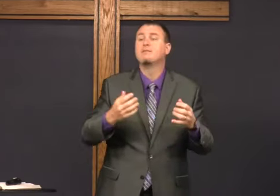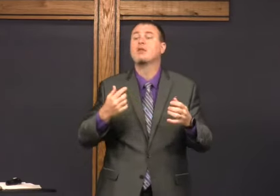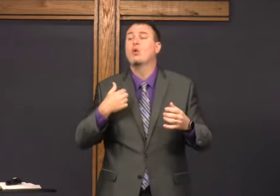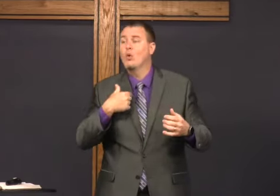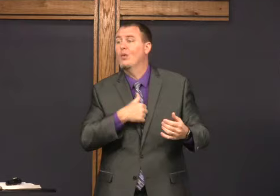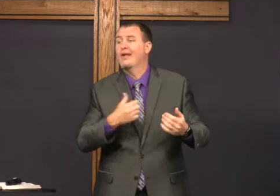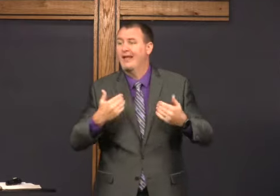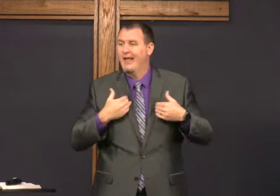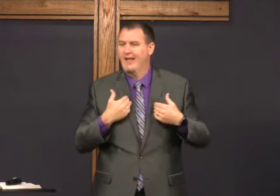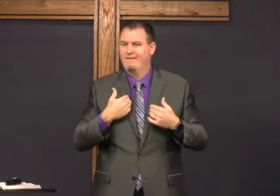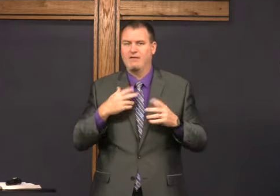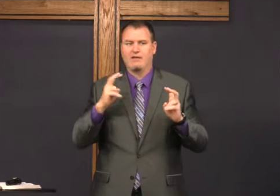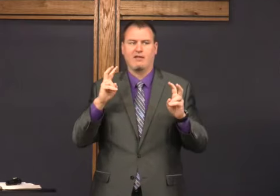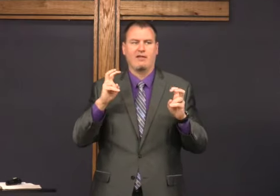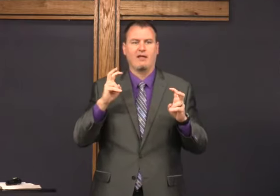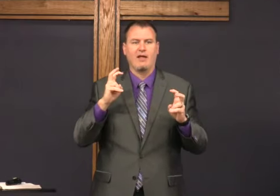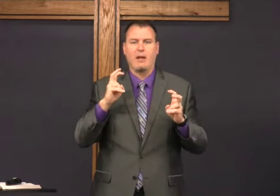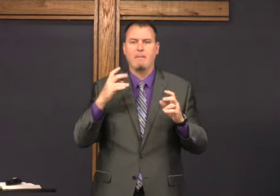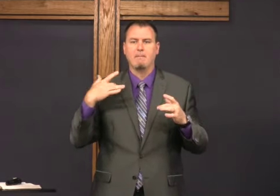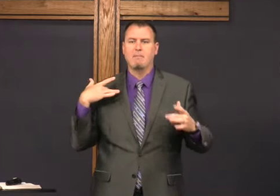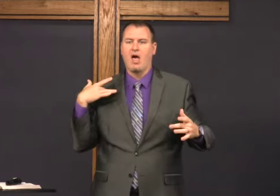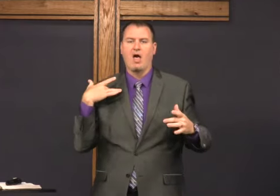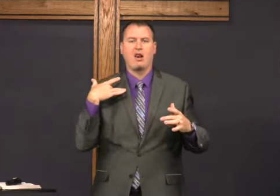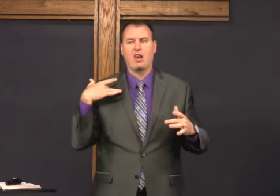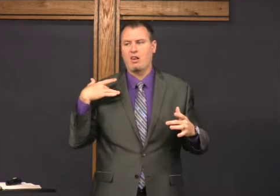the Western world, we have